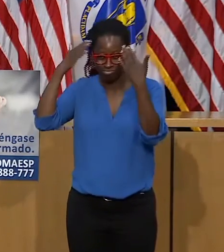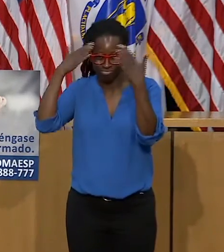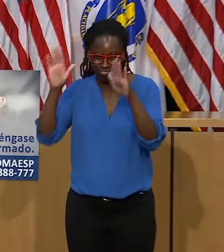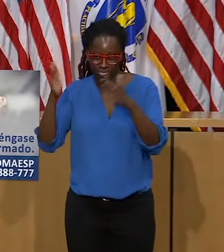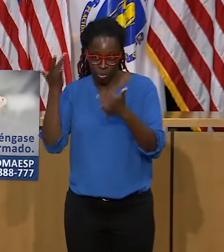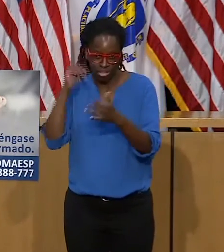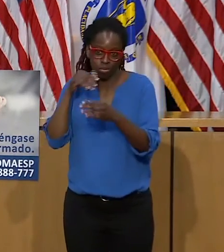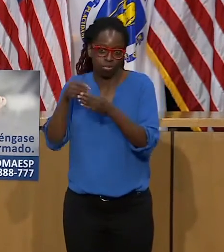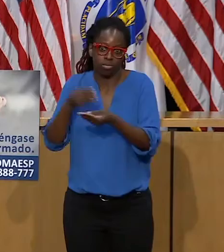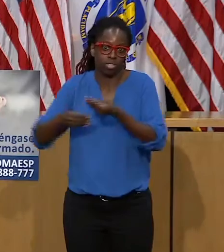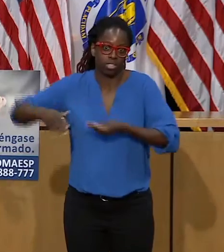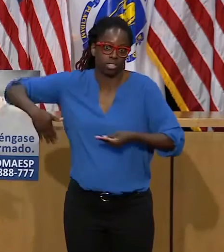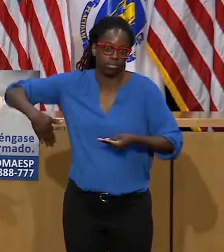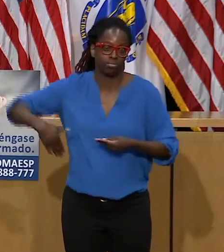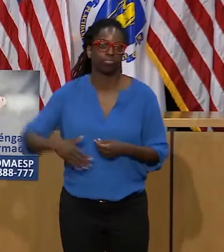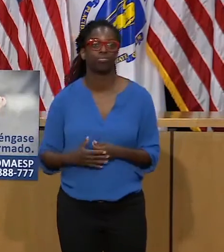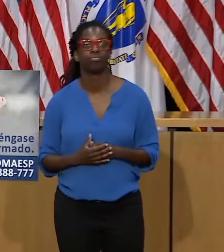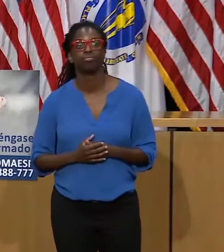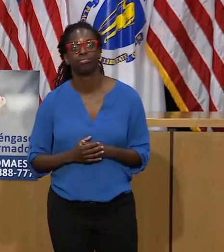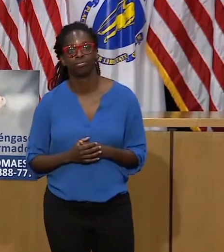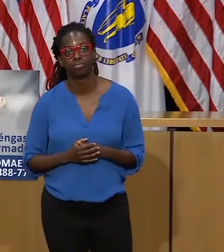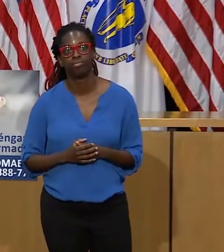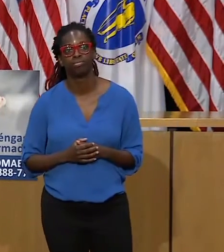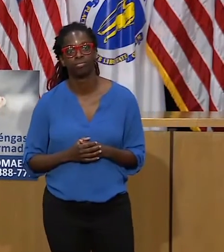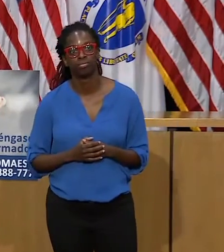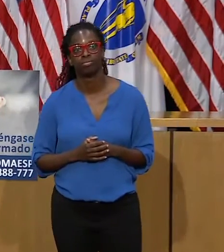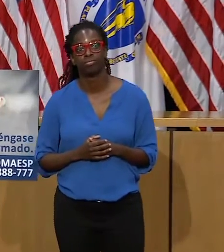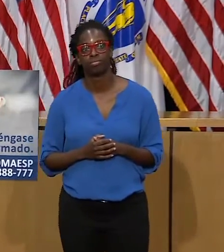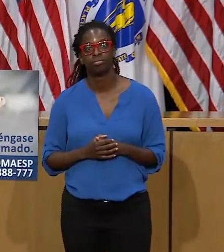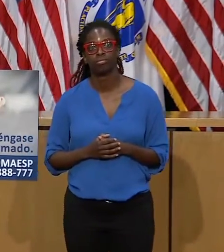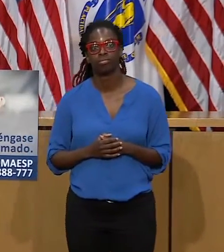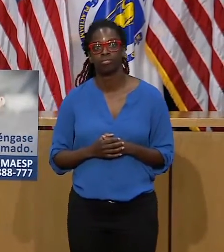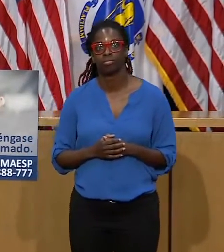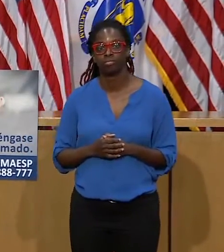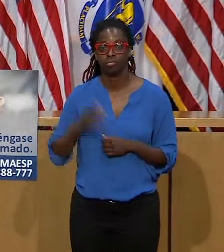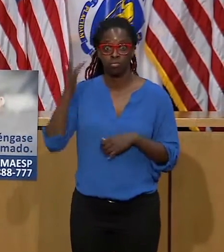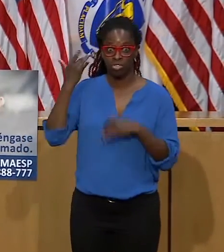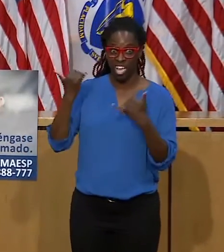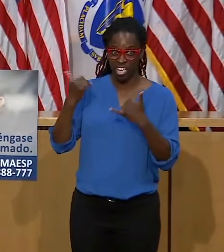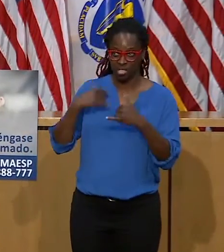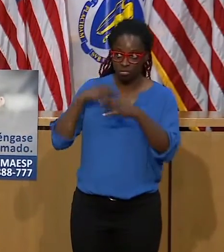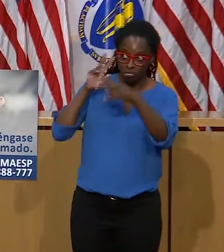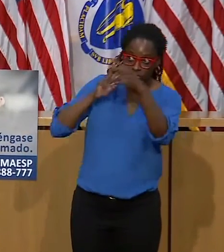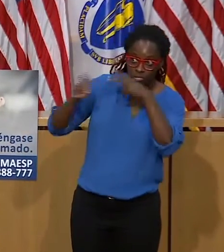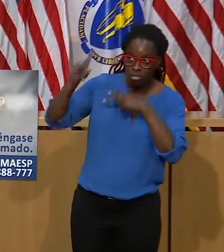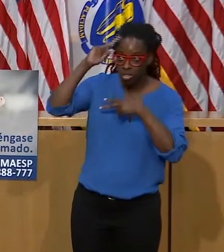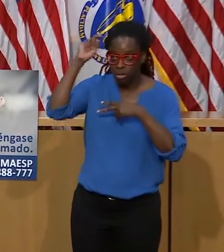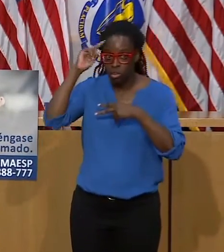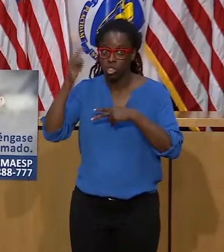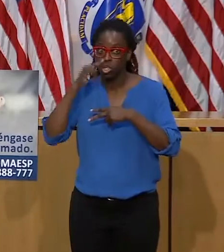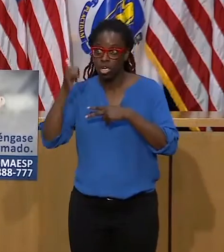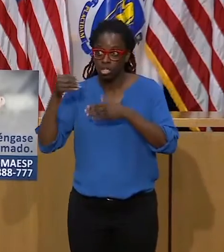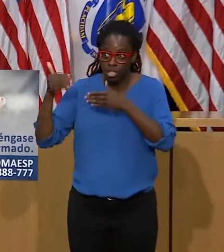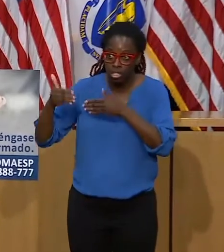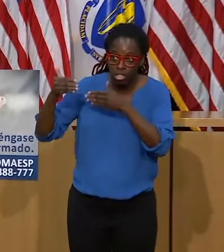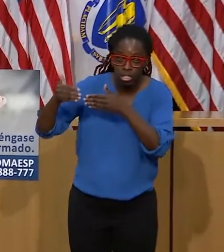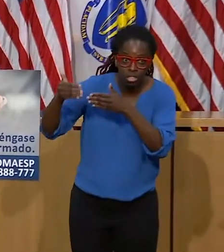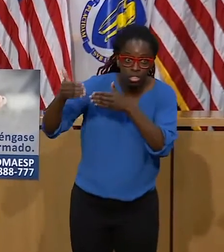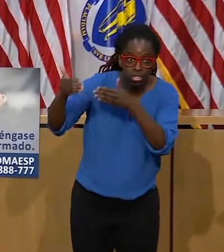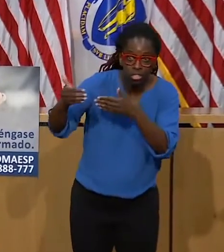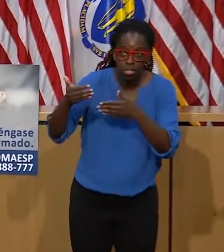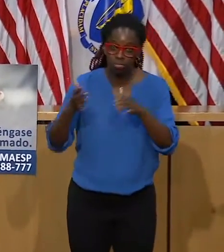what a safe in-person school experience will look like. And with that, it is my honor to turn it over to Dr. Sandra